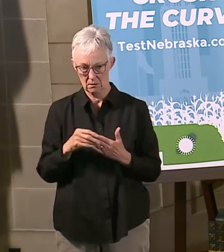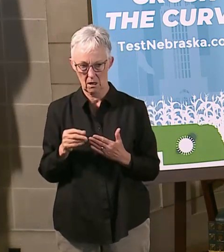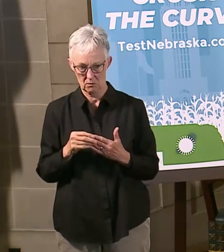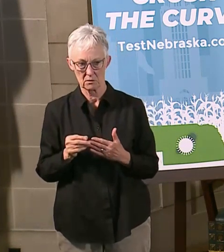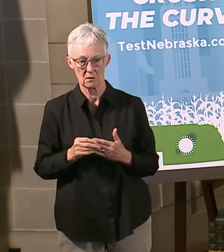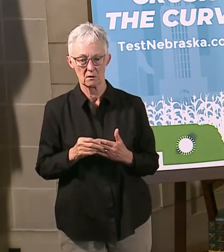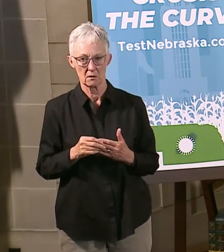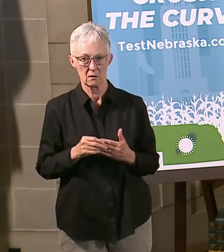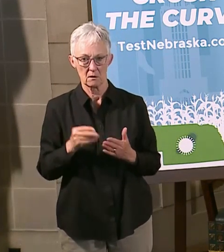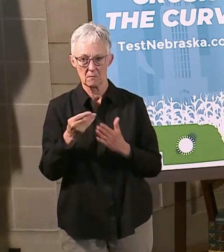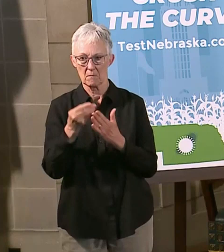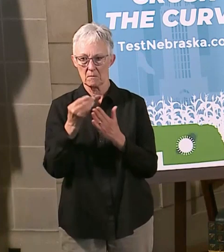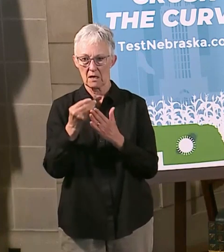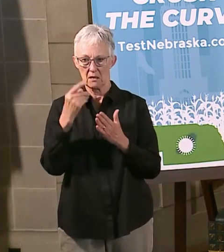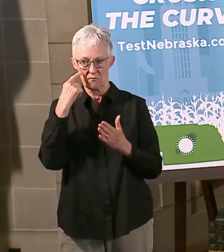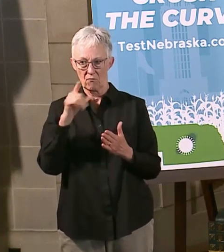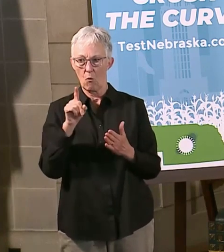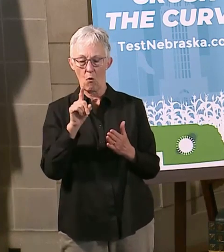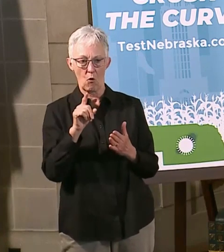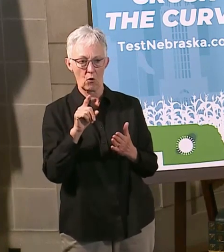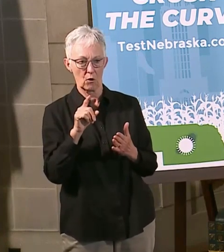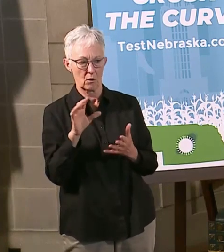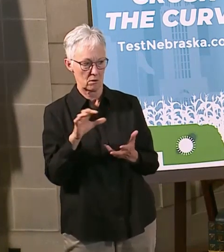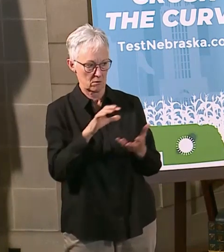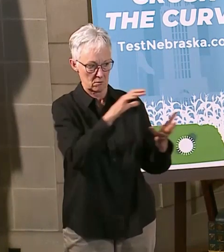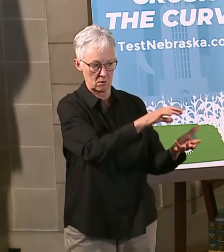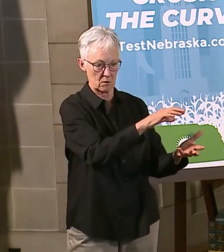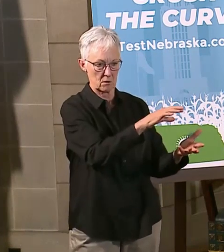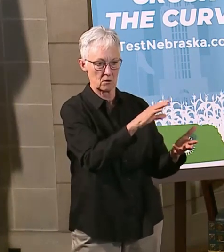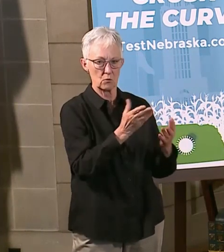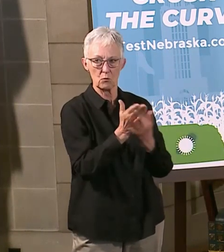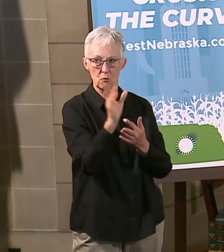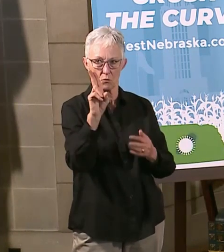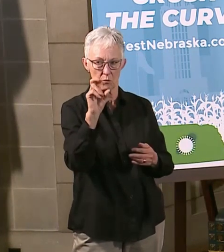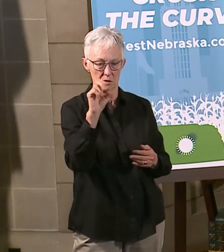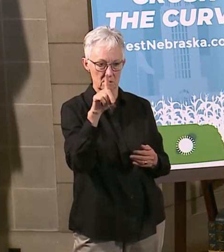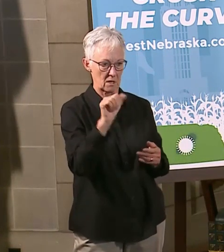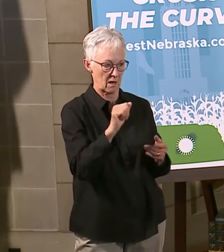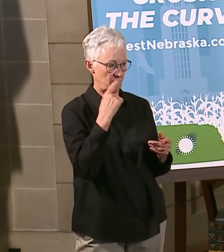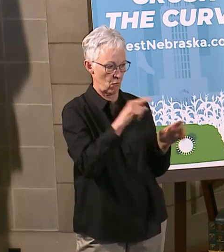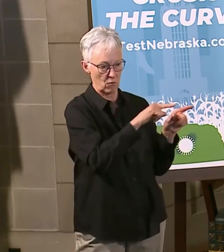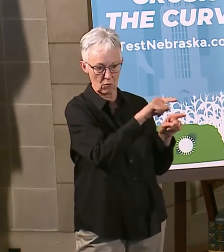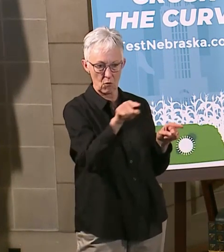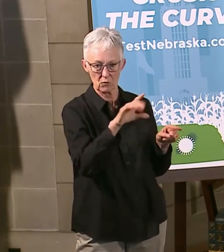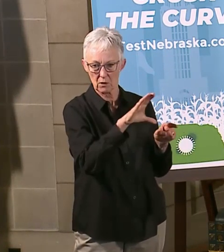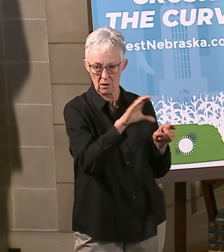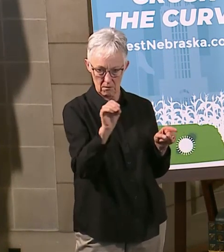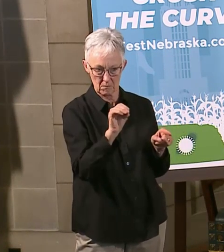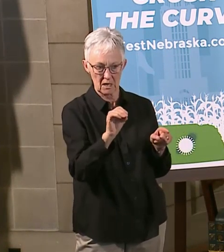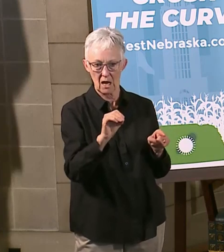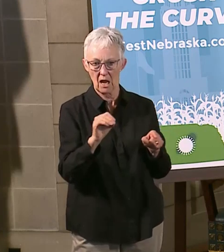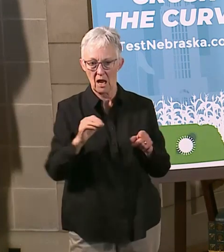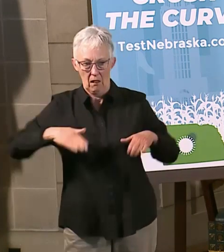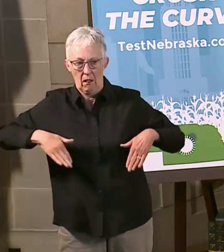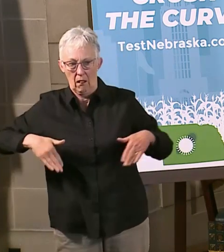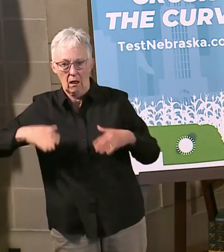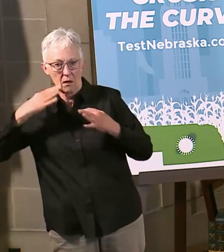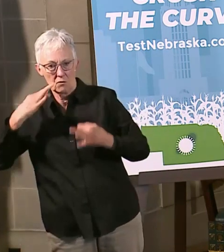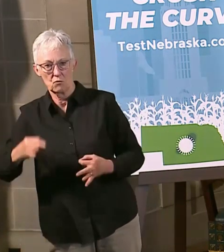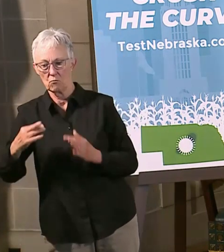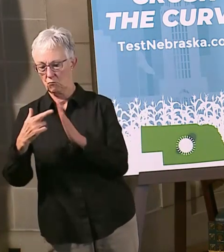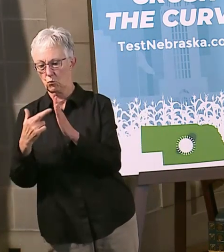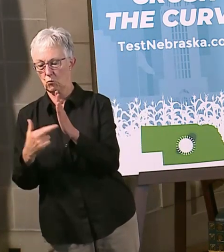$3 billion dollars of food purchasing through USDA Agricultural Marketing Service. So more to come on that,